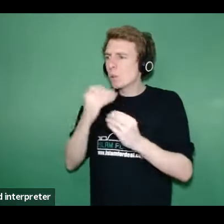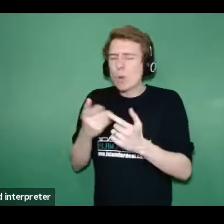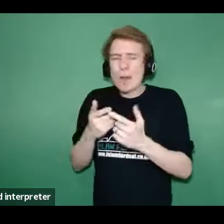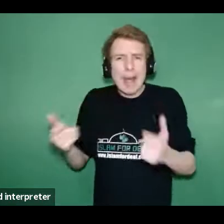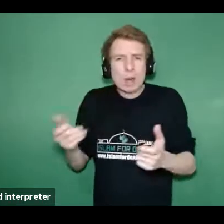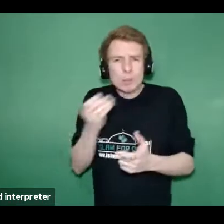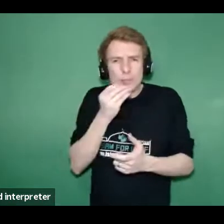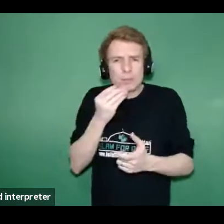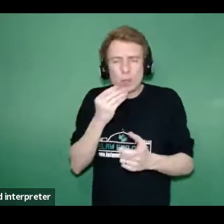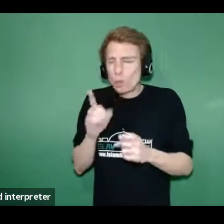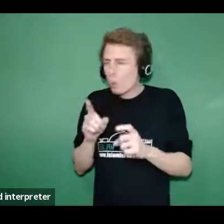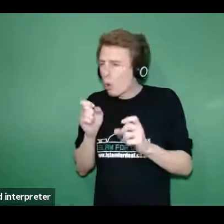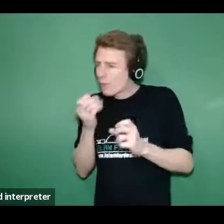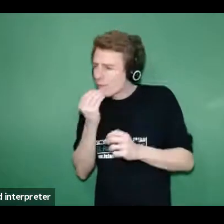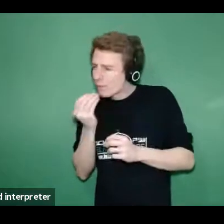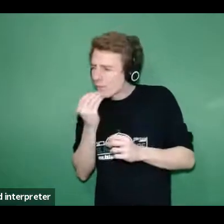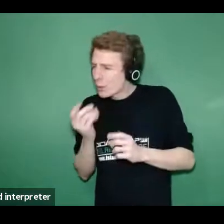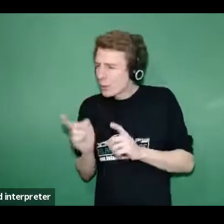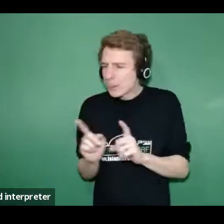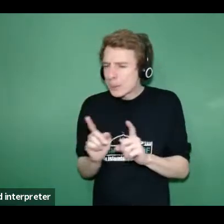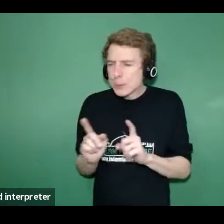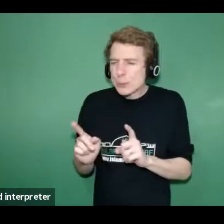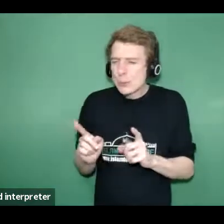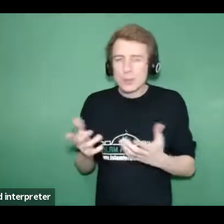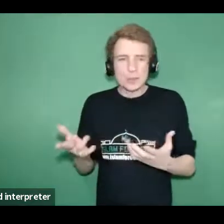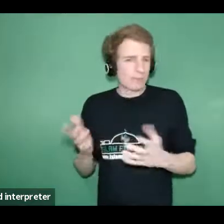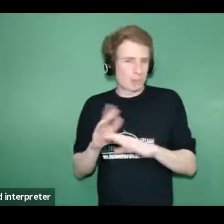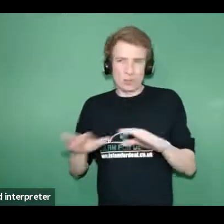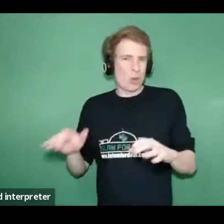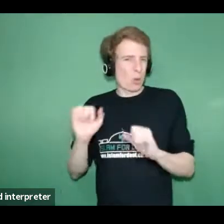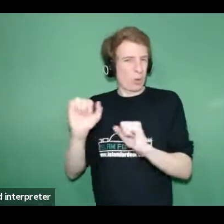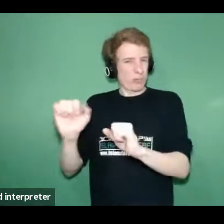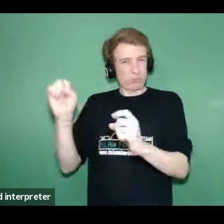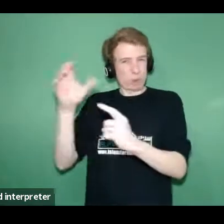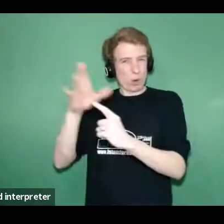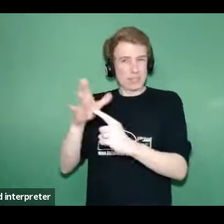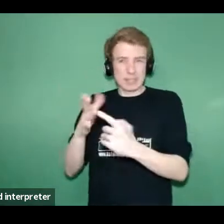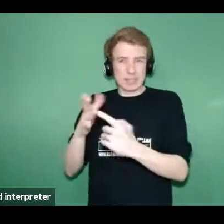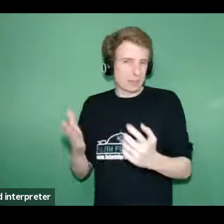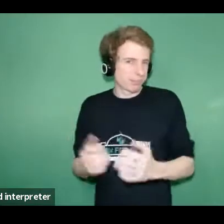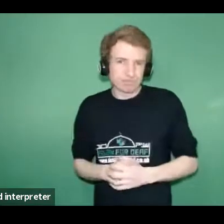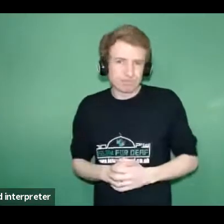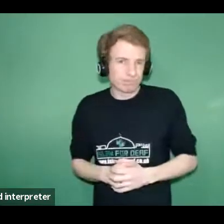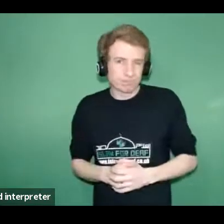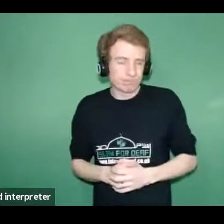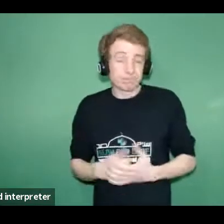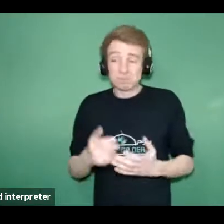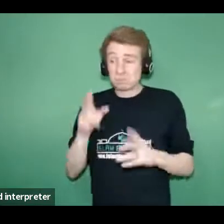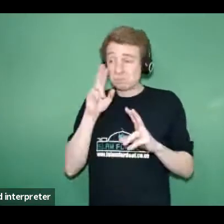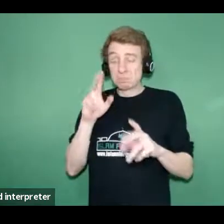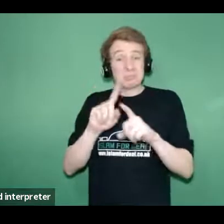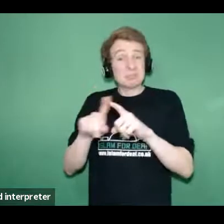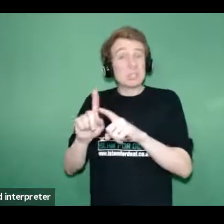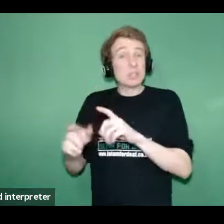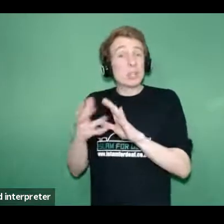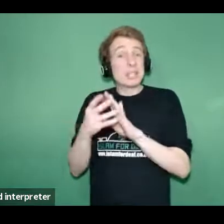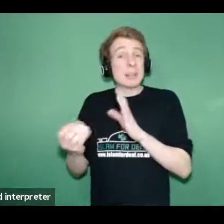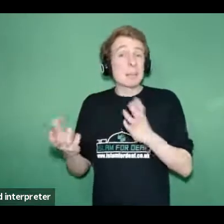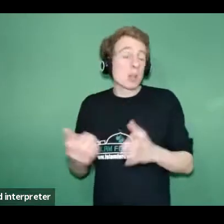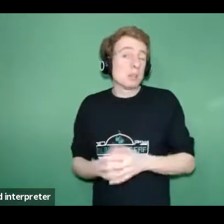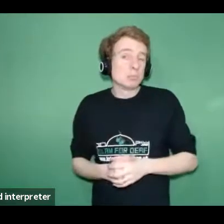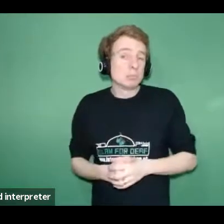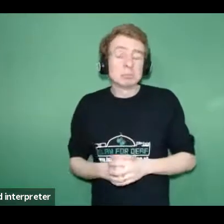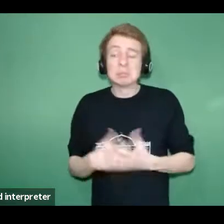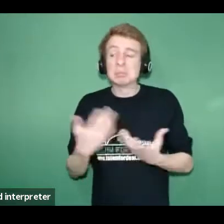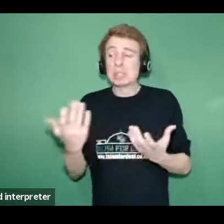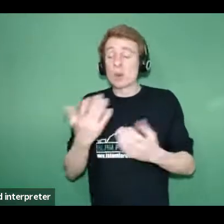of food. And we see many examples of this from his life. For example, after the Fajr, after the